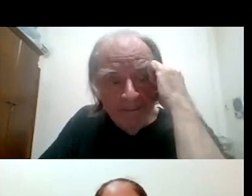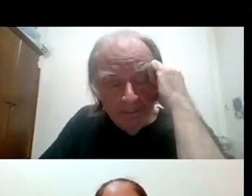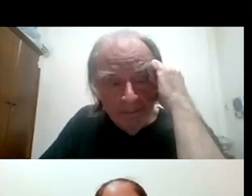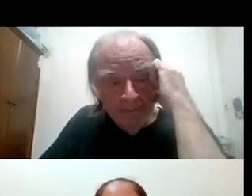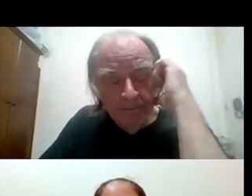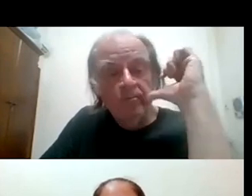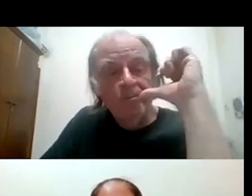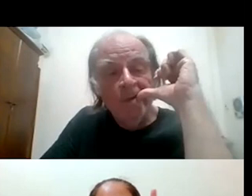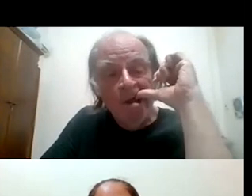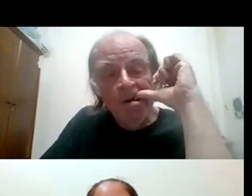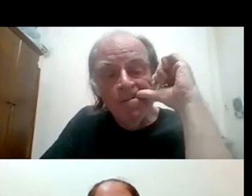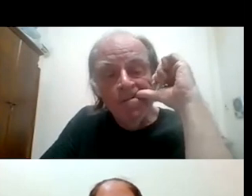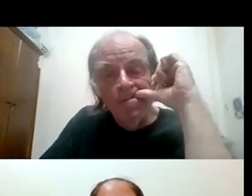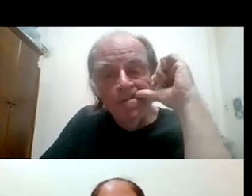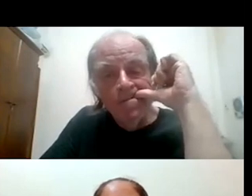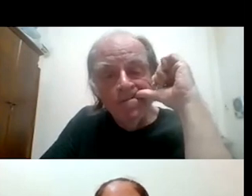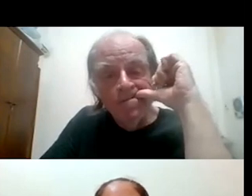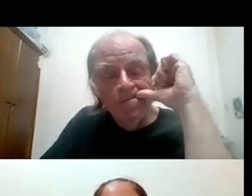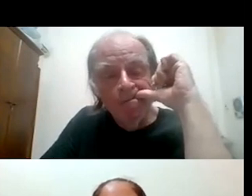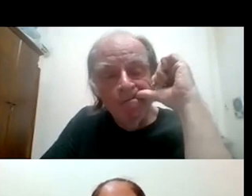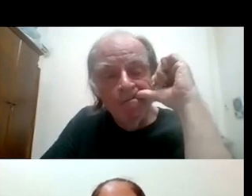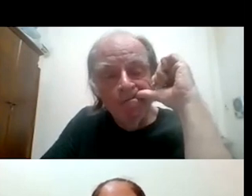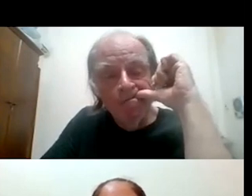Okay. Mhm.